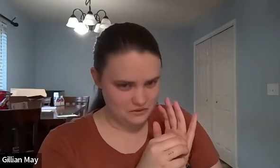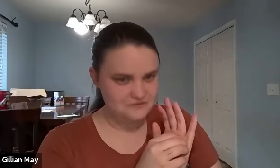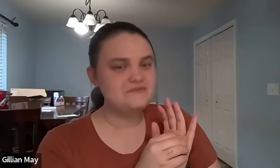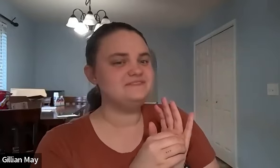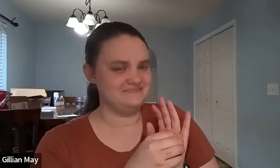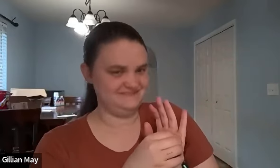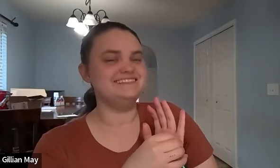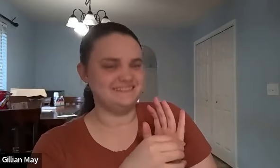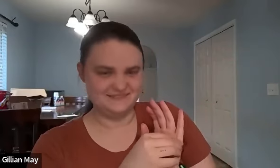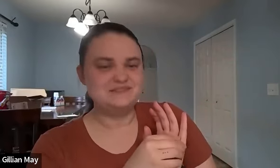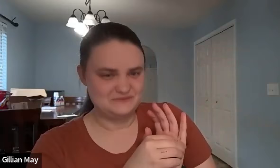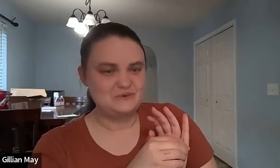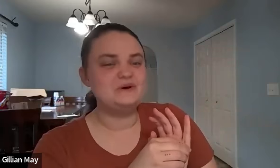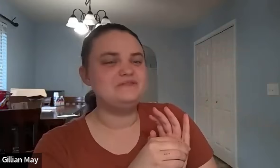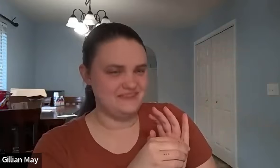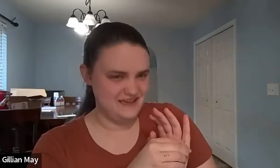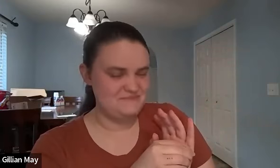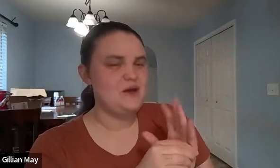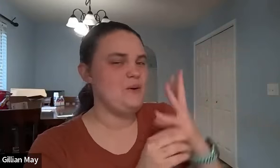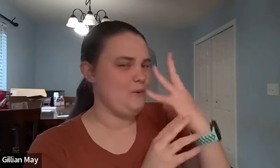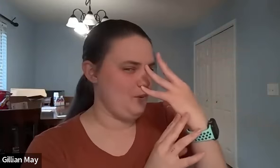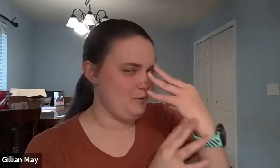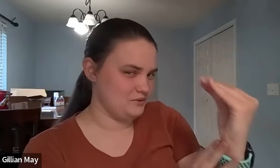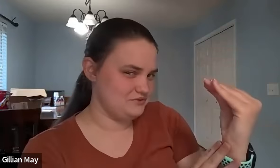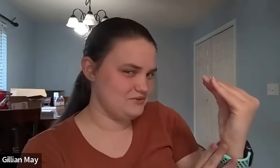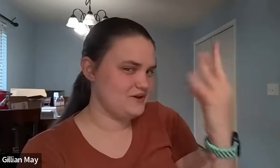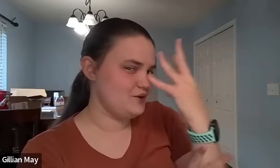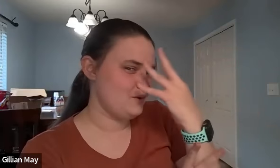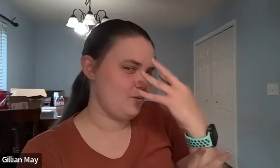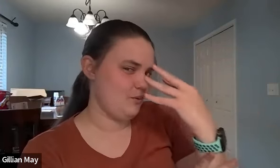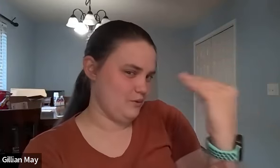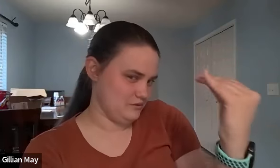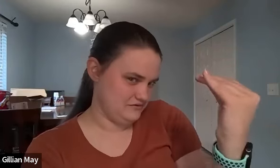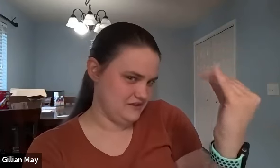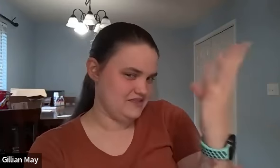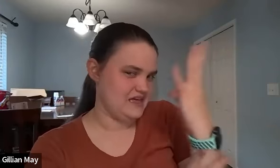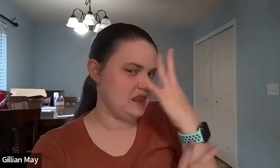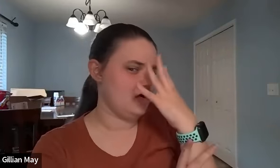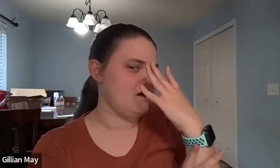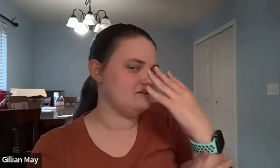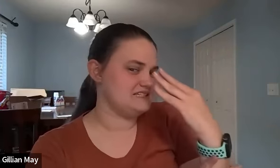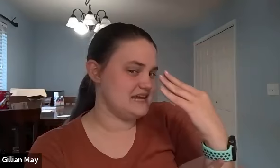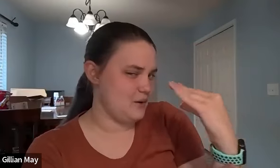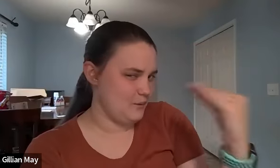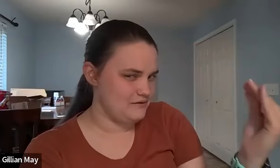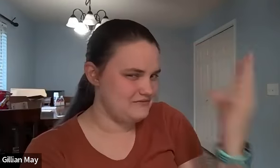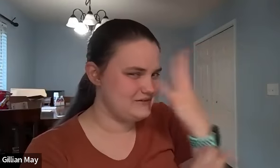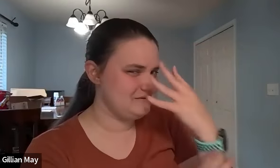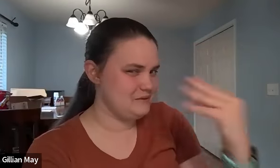wolf, wolf. Yep, wolf, wolf. That long snout, wolf,